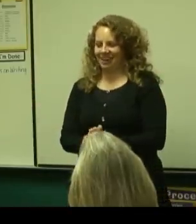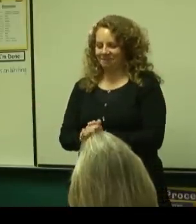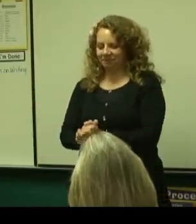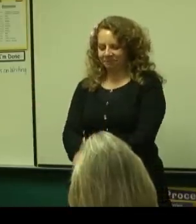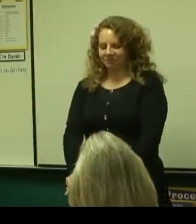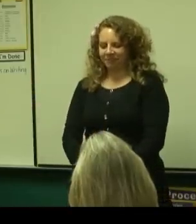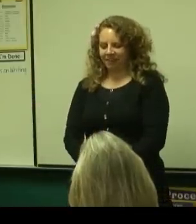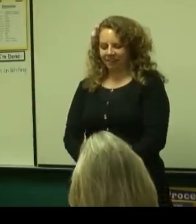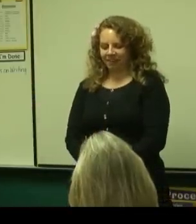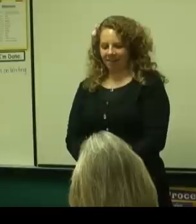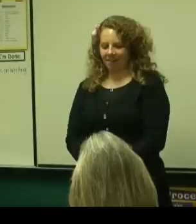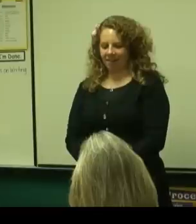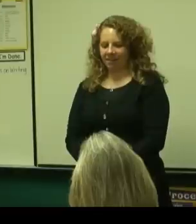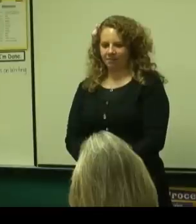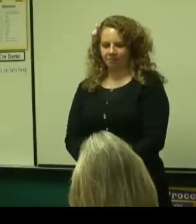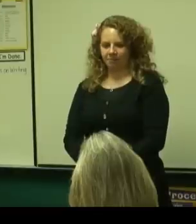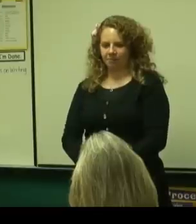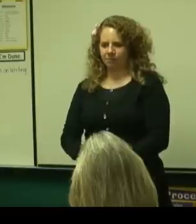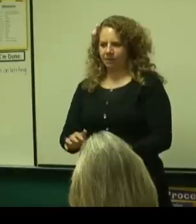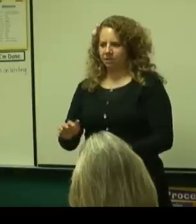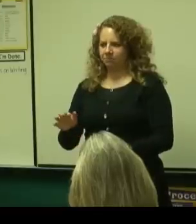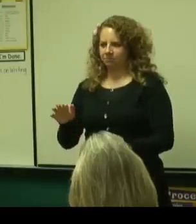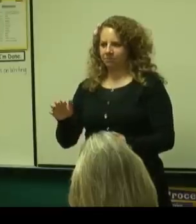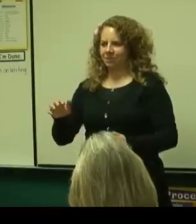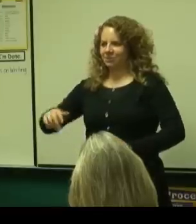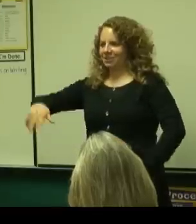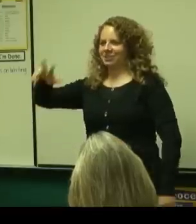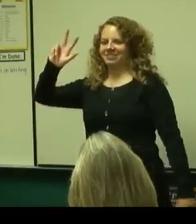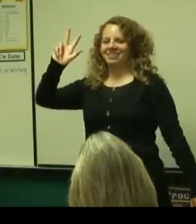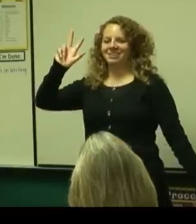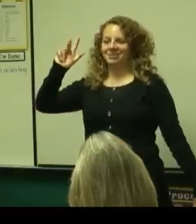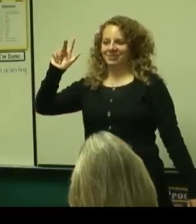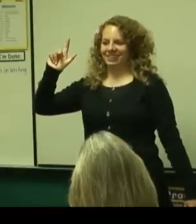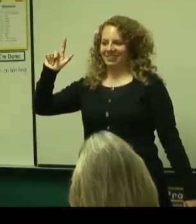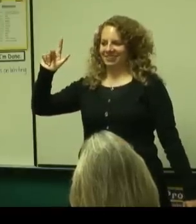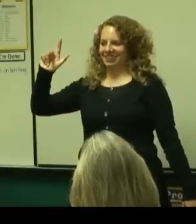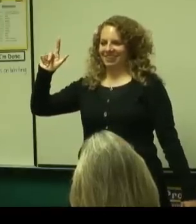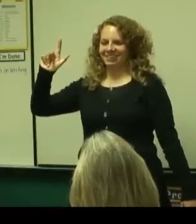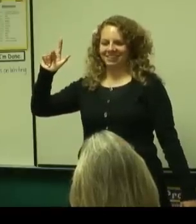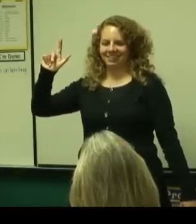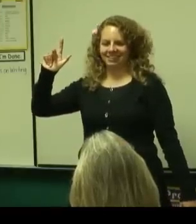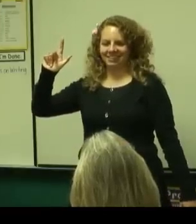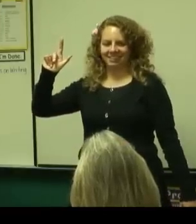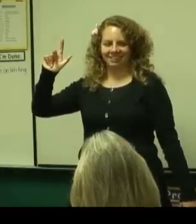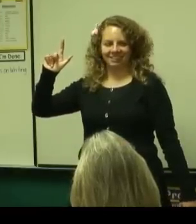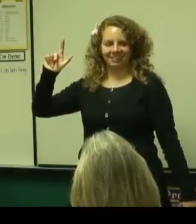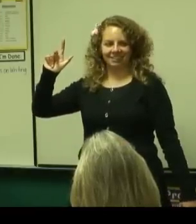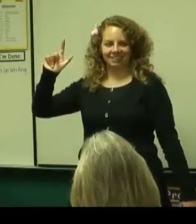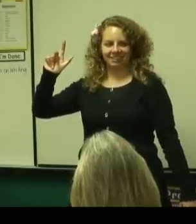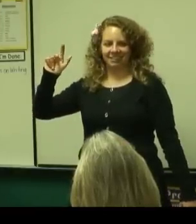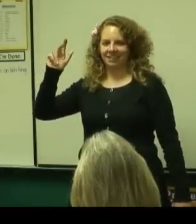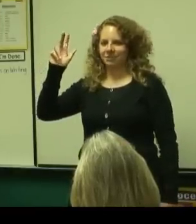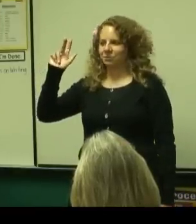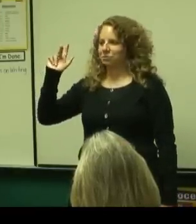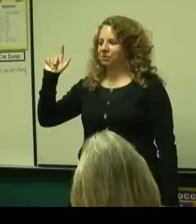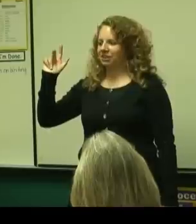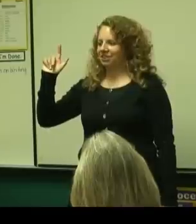Okay? And then, what did we get 23. to? 23. 23. Okay, so